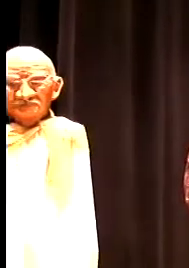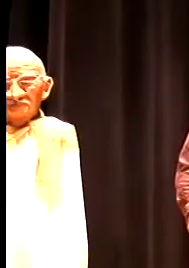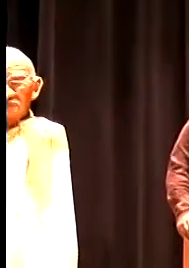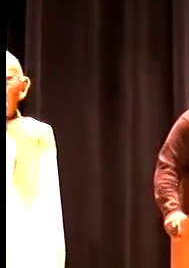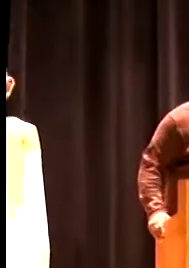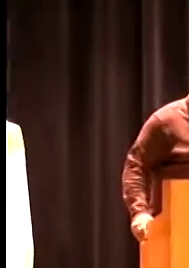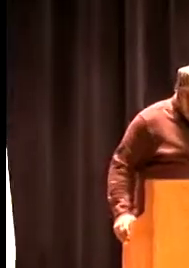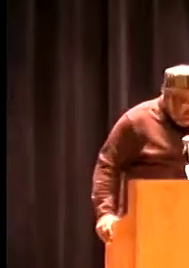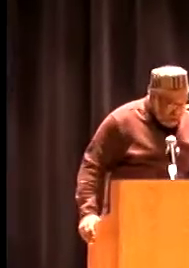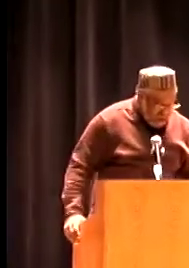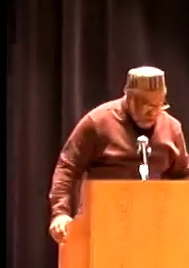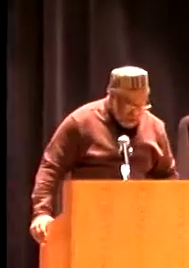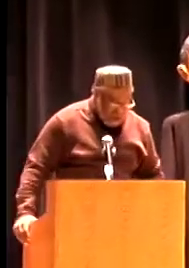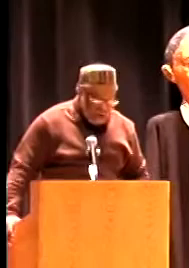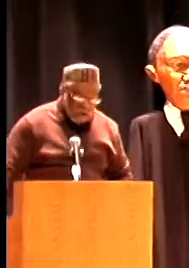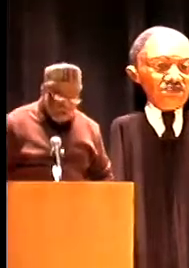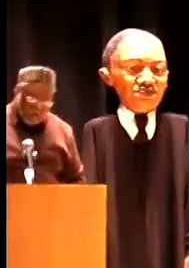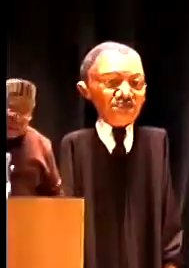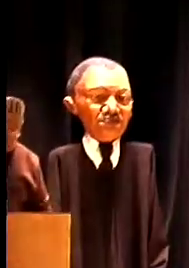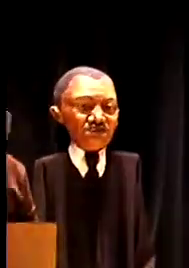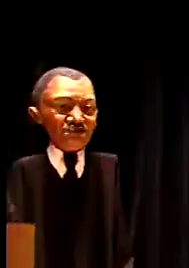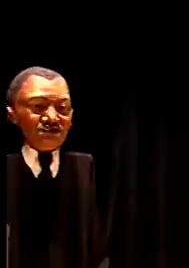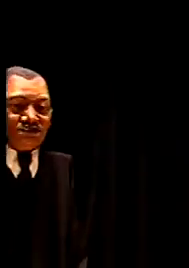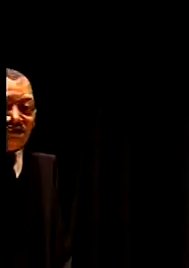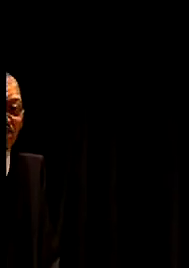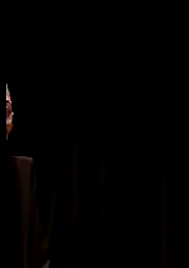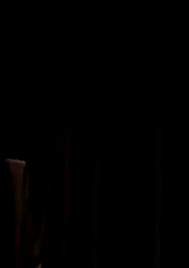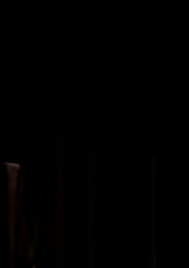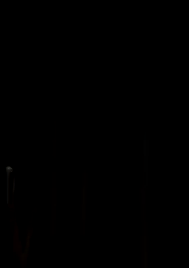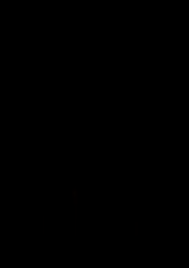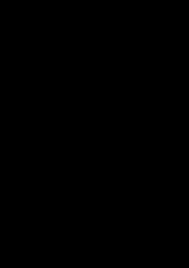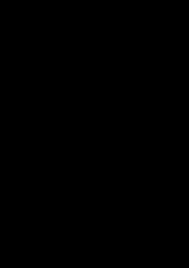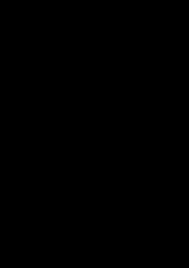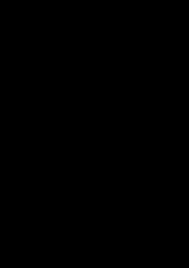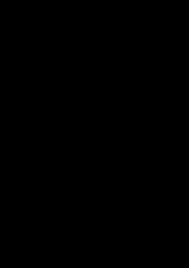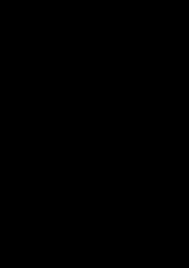God of our weary